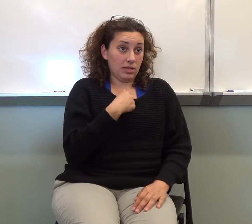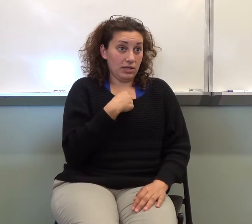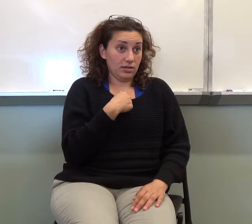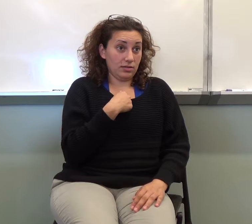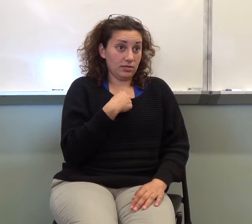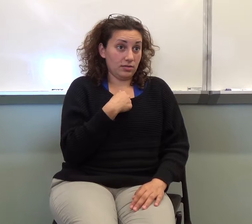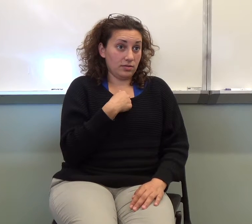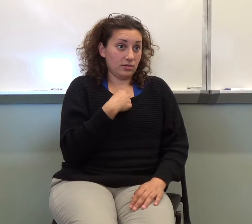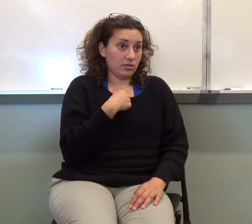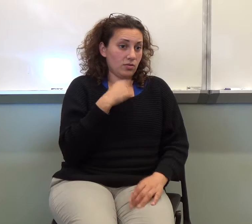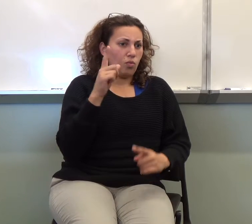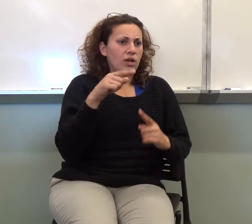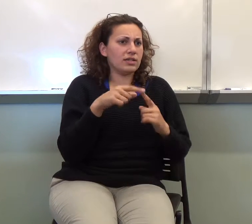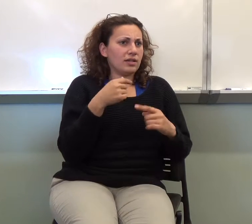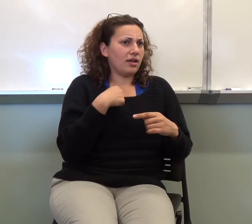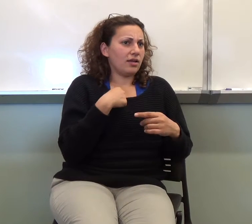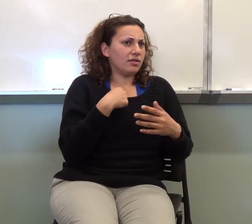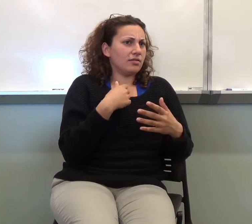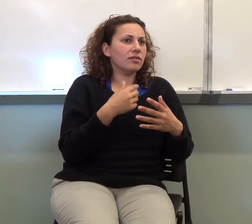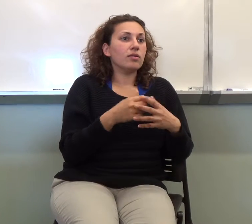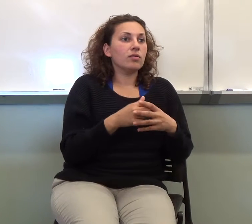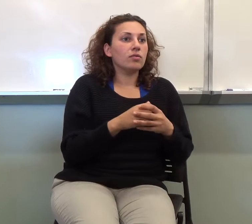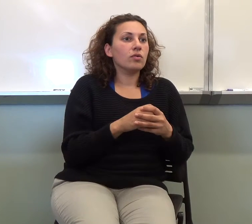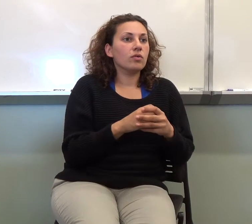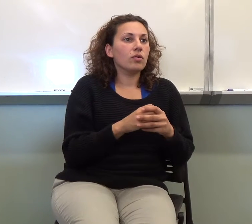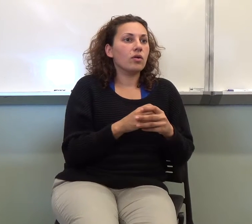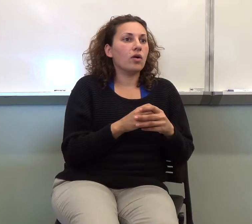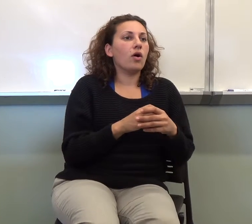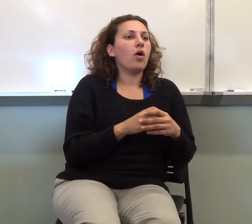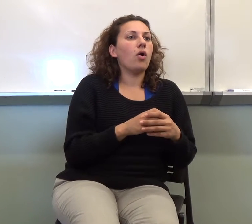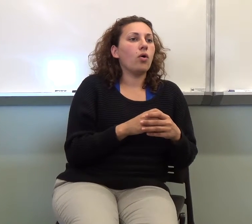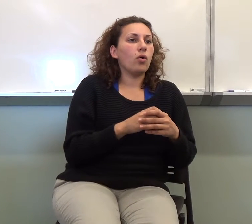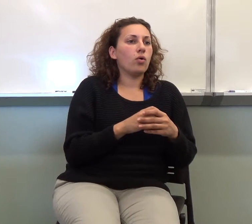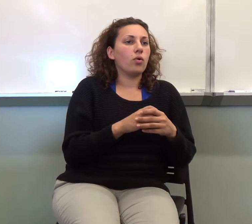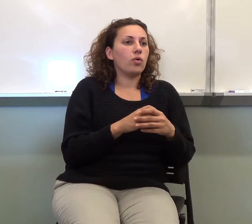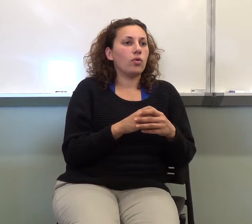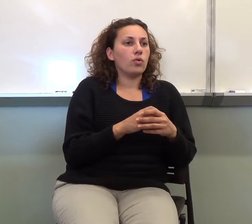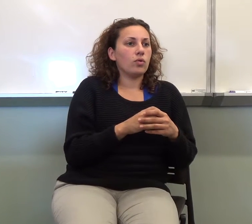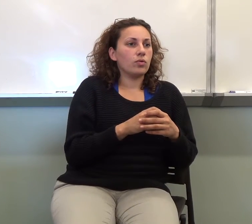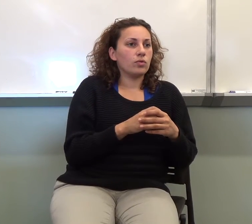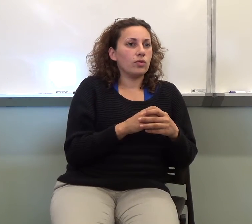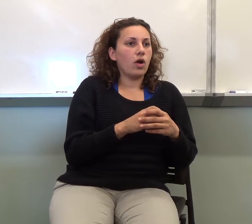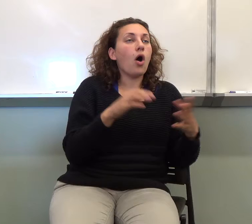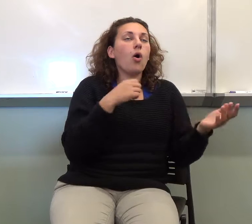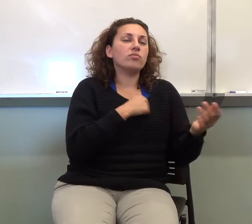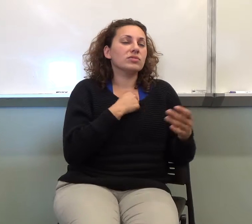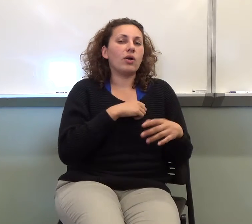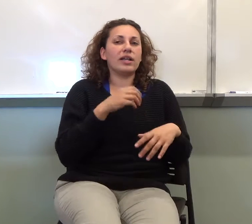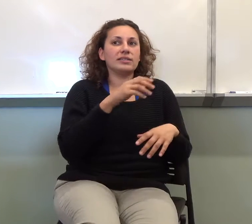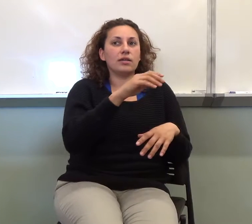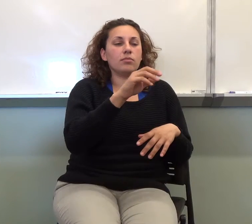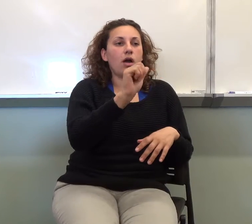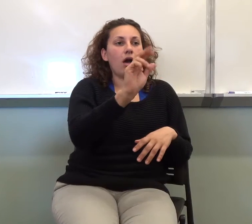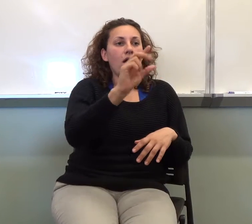4 freshmen, and they show an icon which certainly looks like a